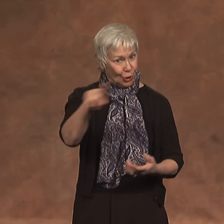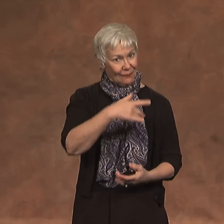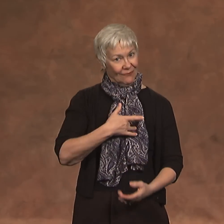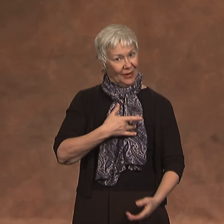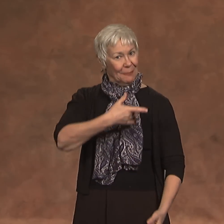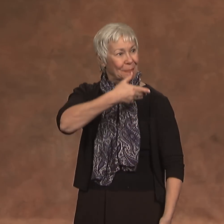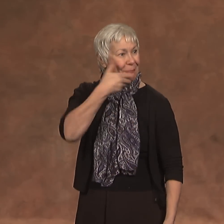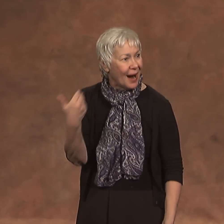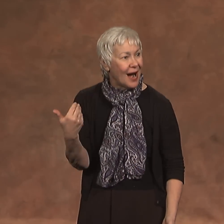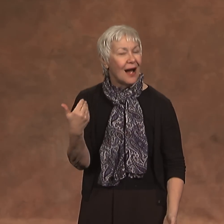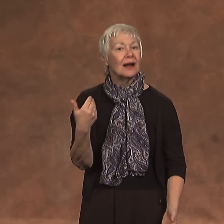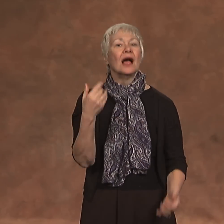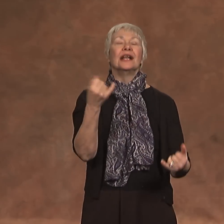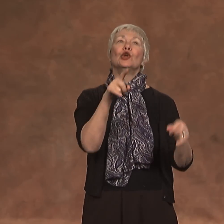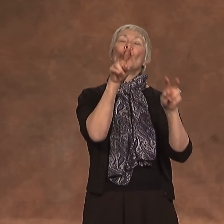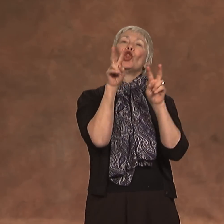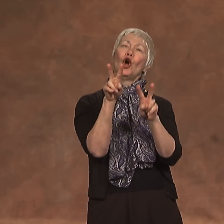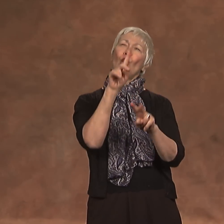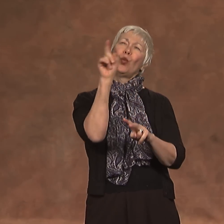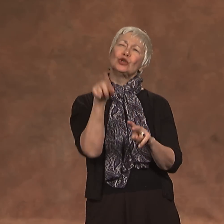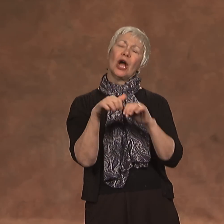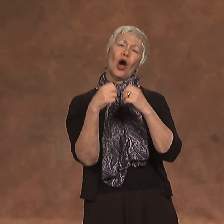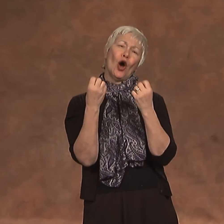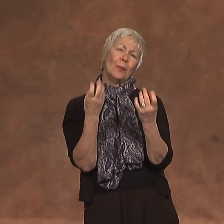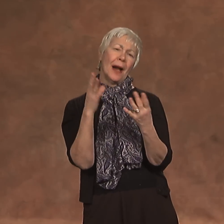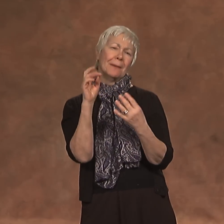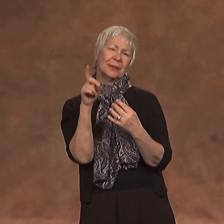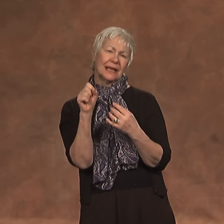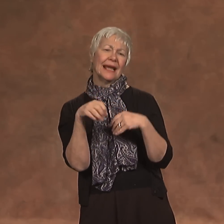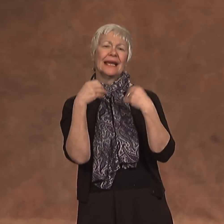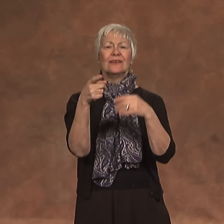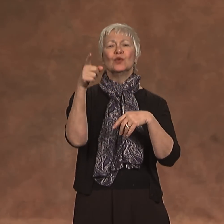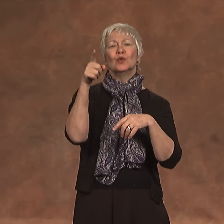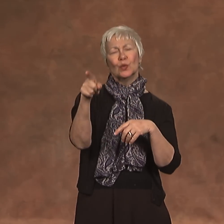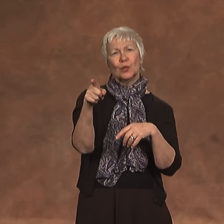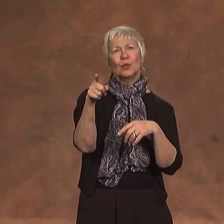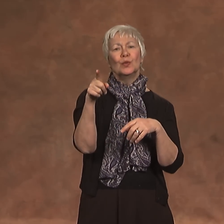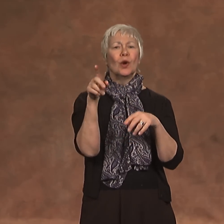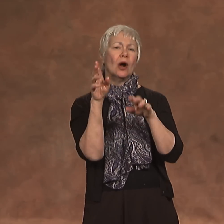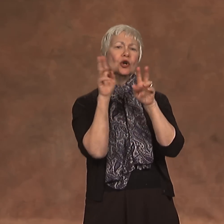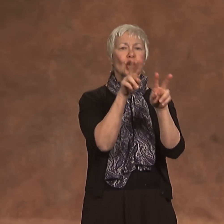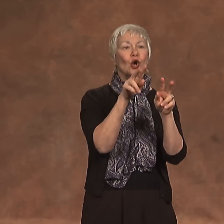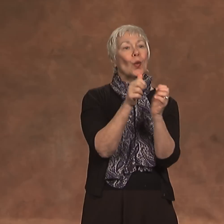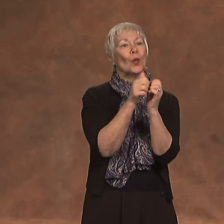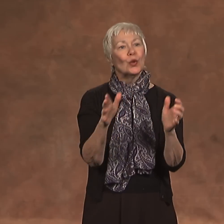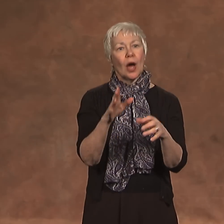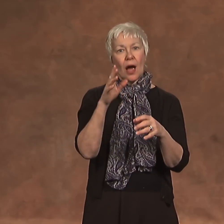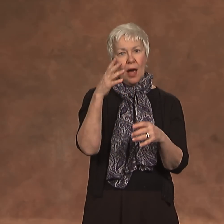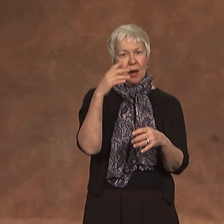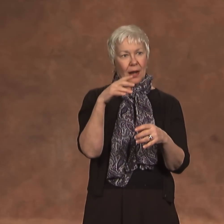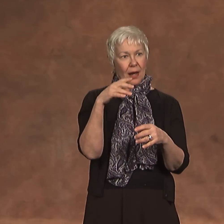Well, if you look at this slide, you may feel better and understand why you may not have been able to